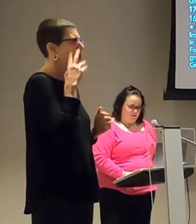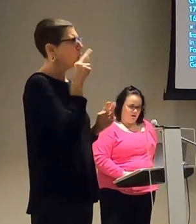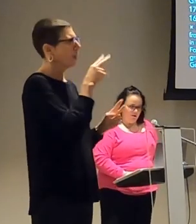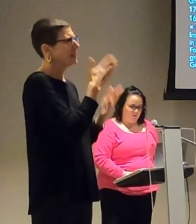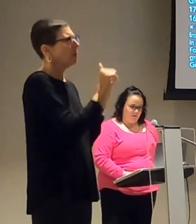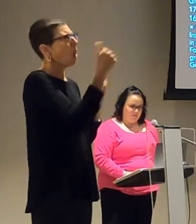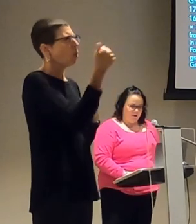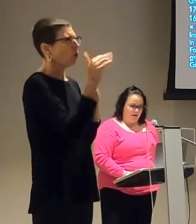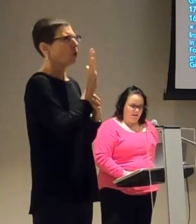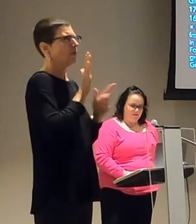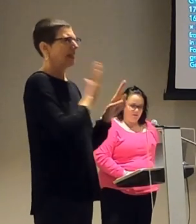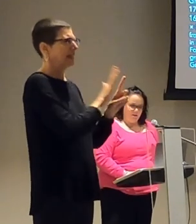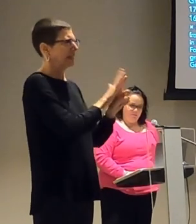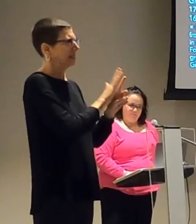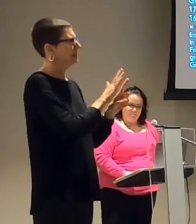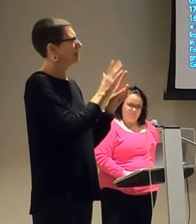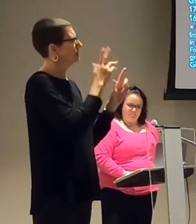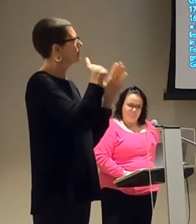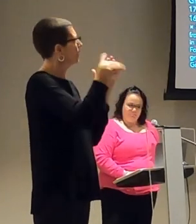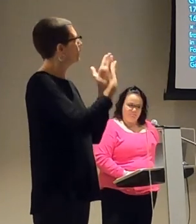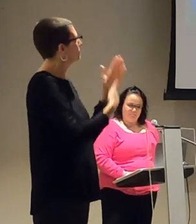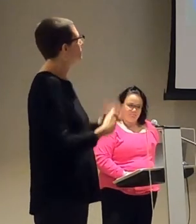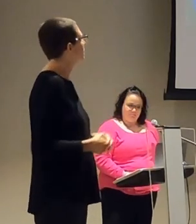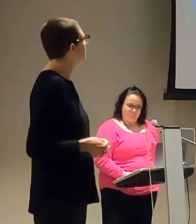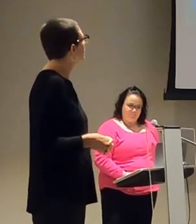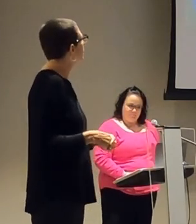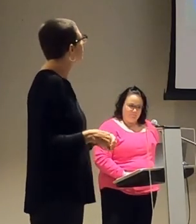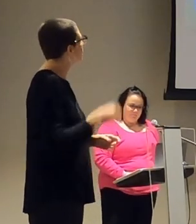a couple other artworks by Lazzarini.